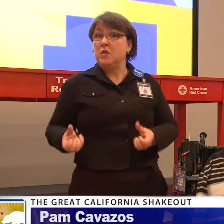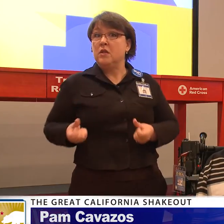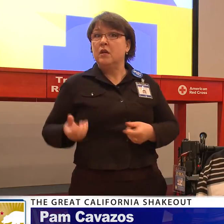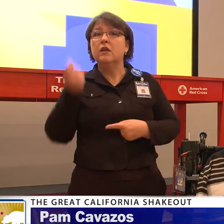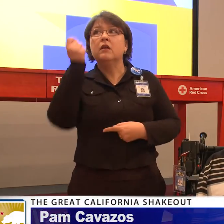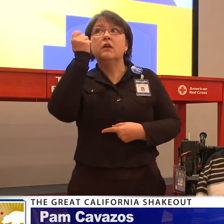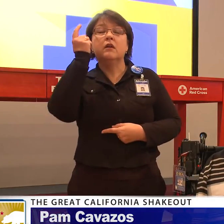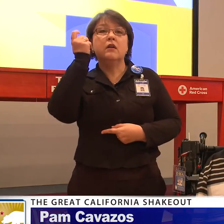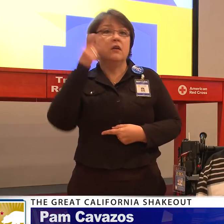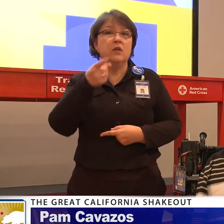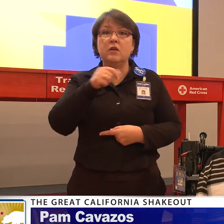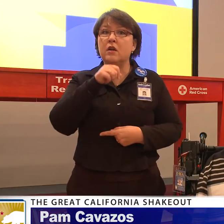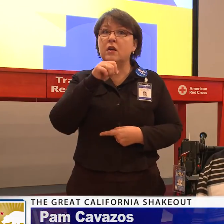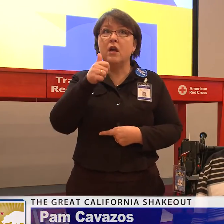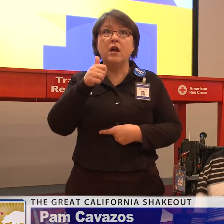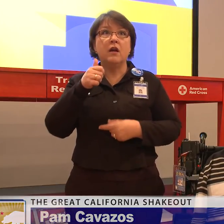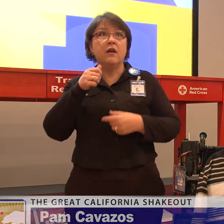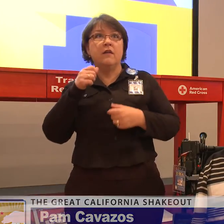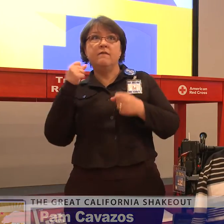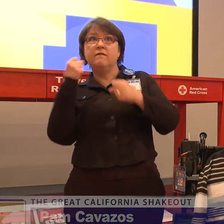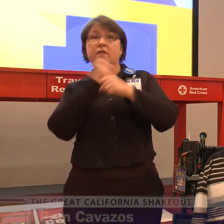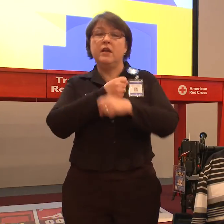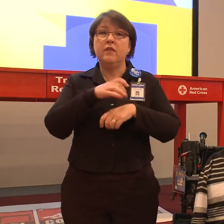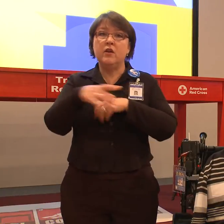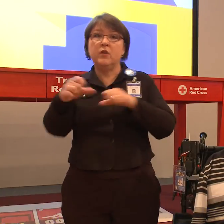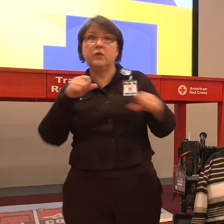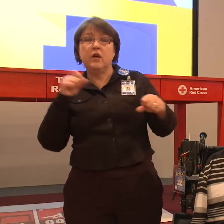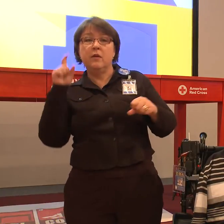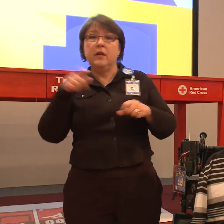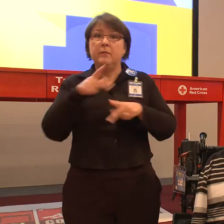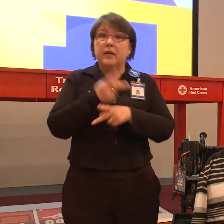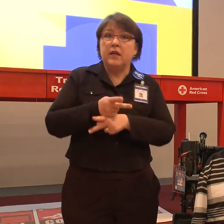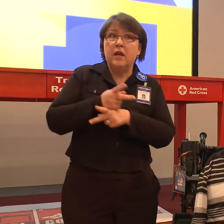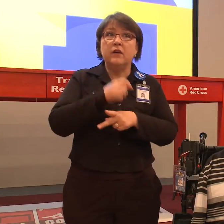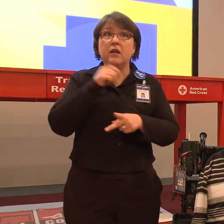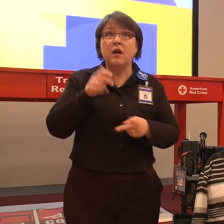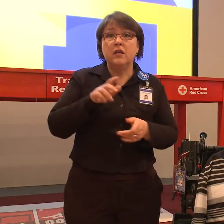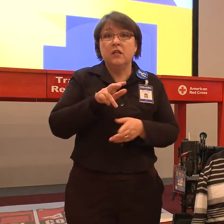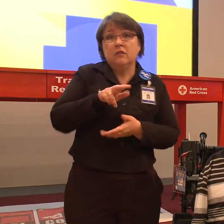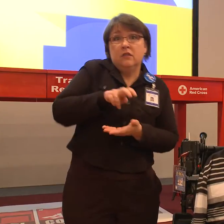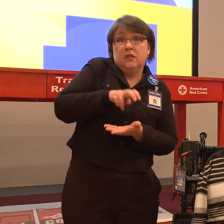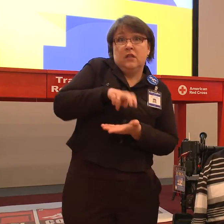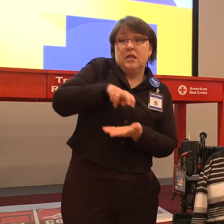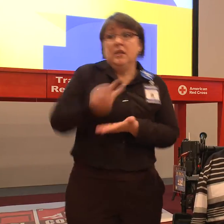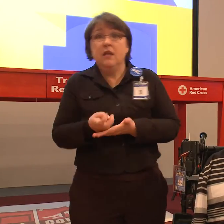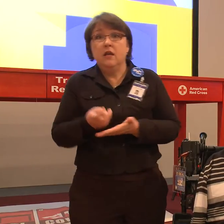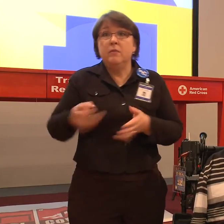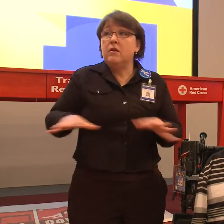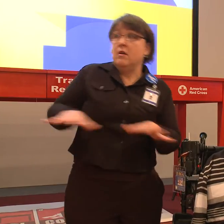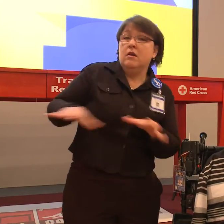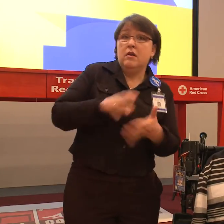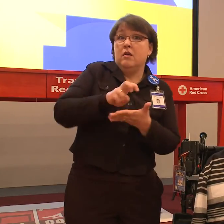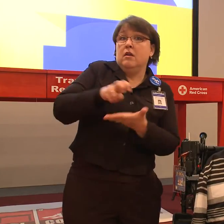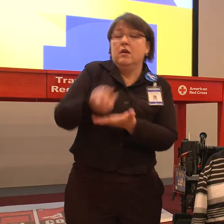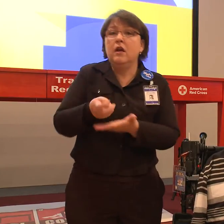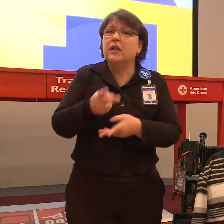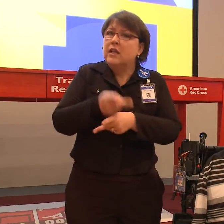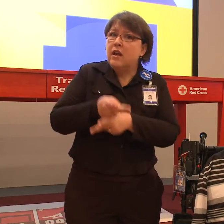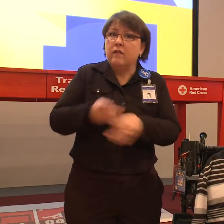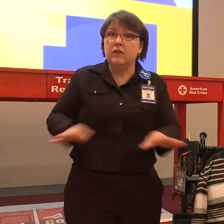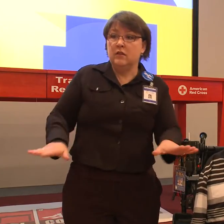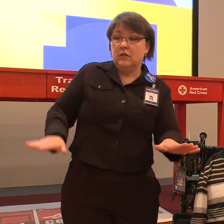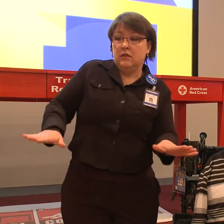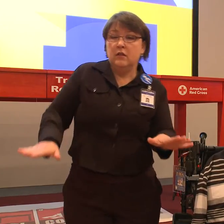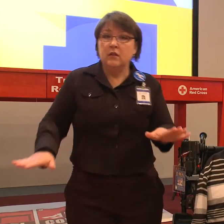mind is that you're not going to fight an earthquake. You want to be careful that you don't tip yourself over in your wheelchair. And then the second part is that if you have